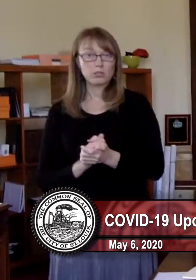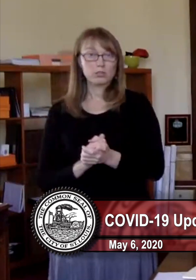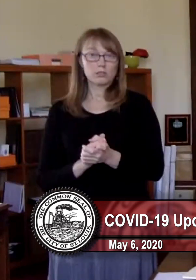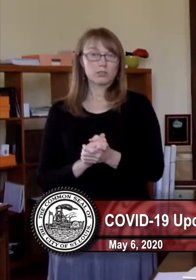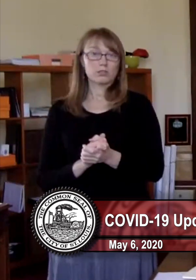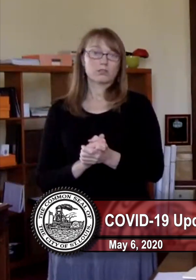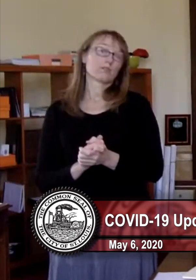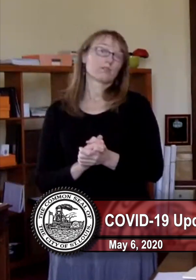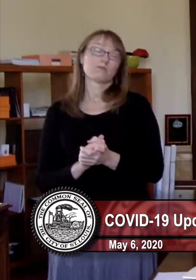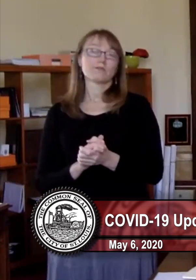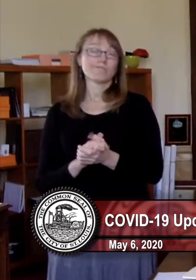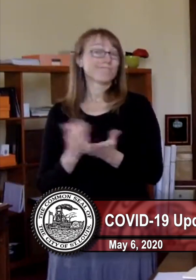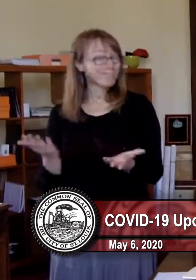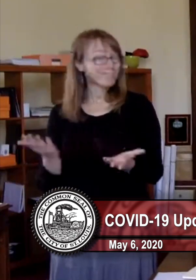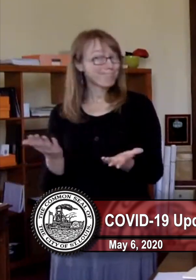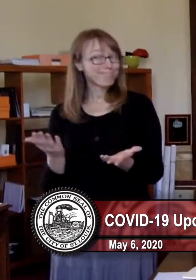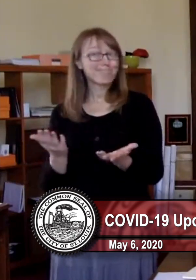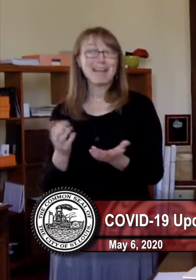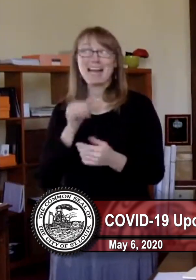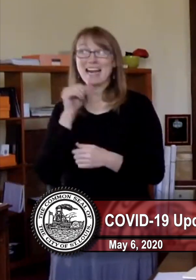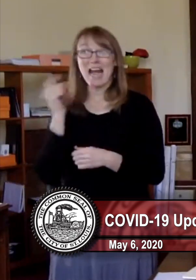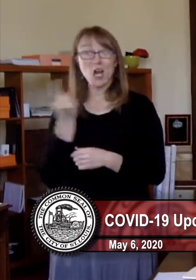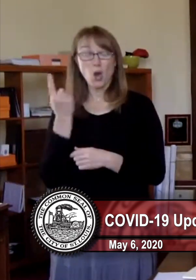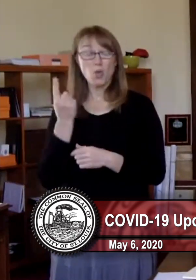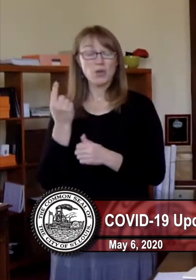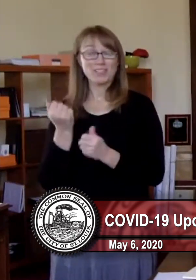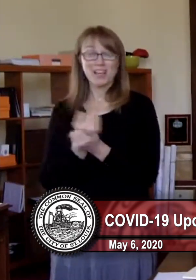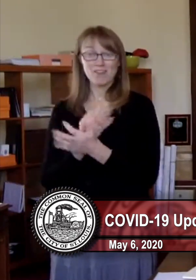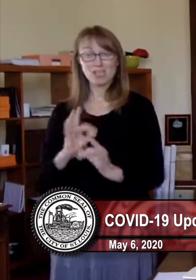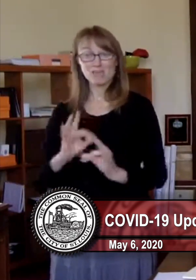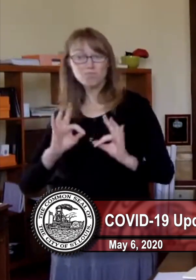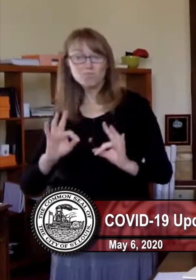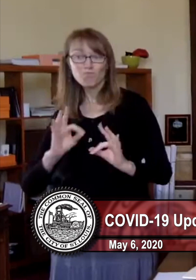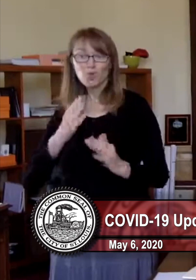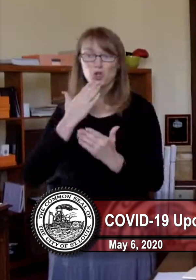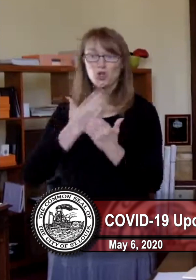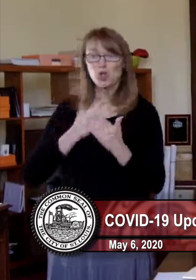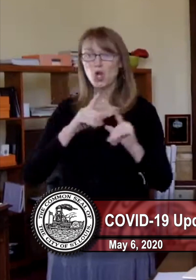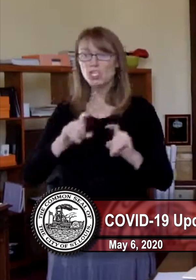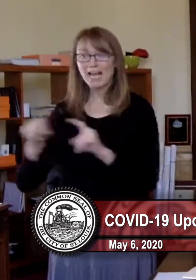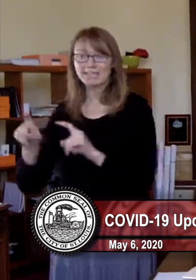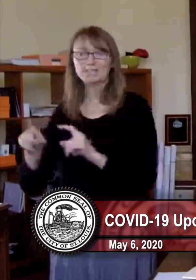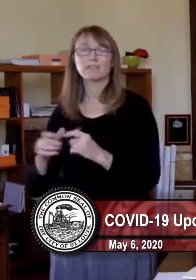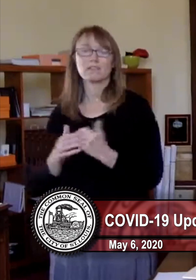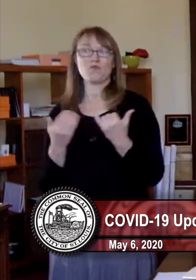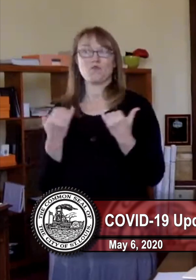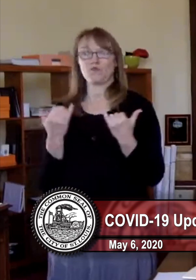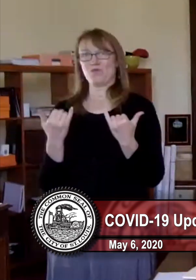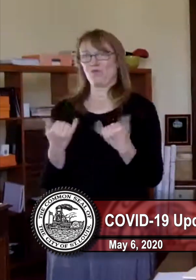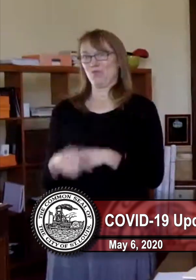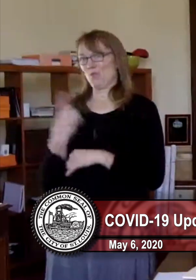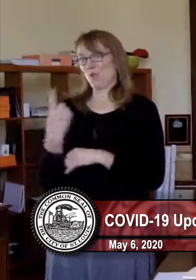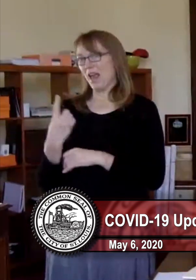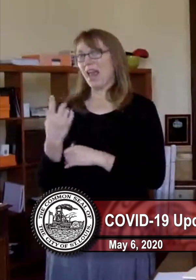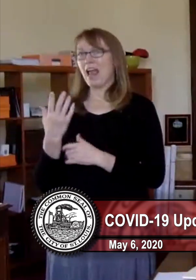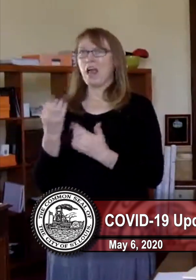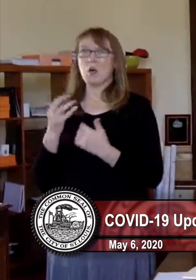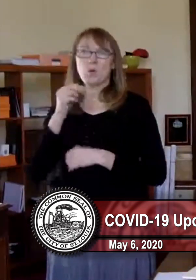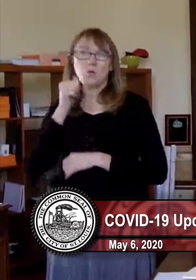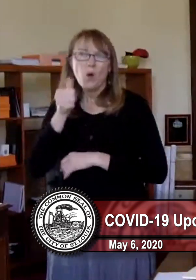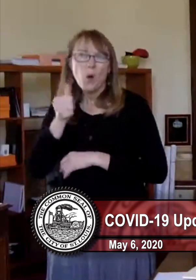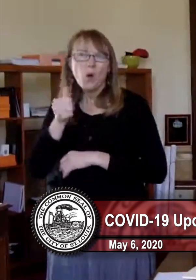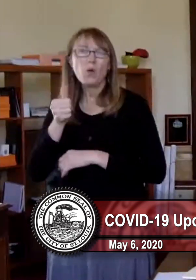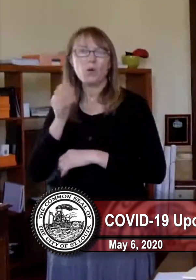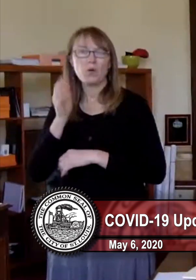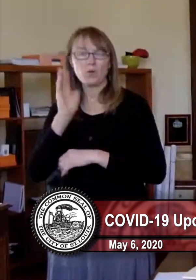because that's not always the case, but they are in the process of testing those now. So we'll either know at the end of the day today or tomorrow,